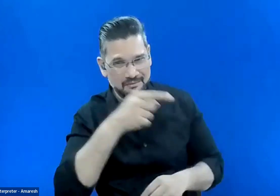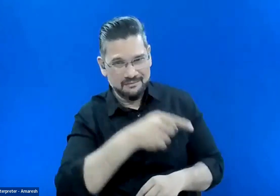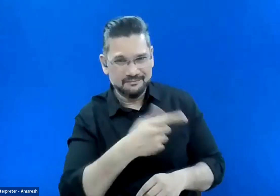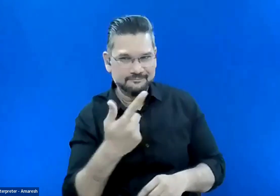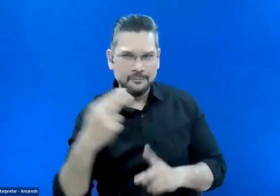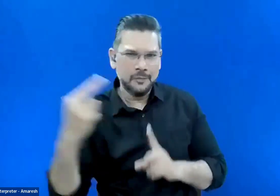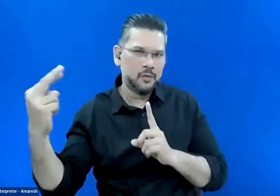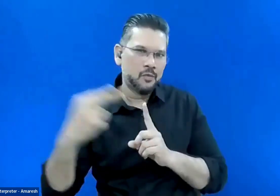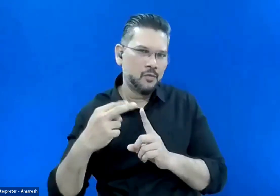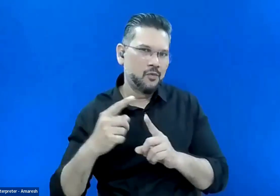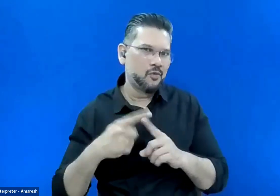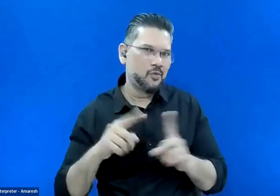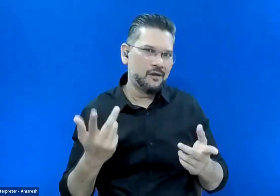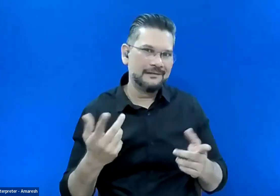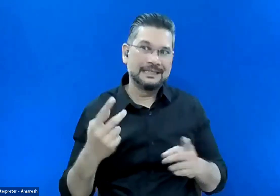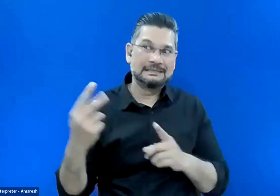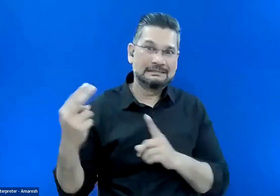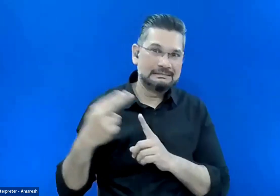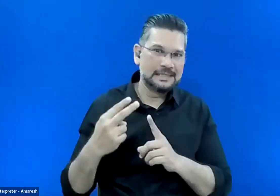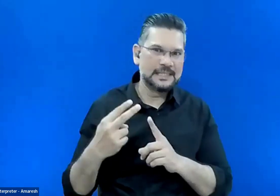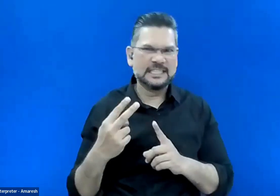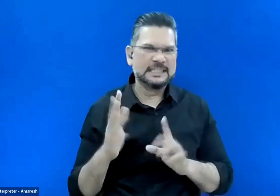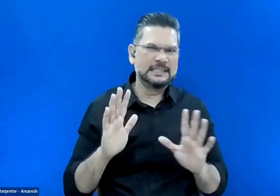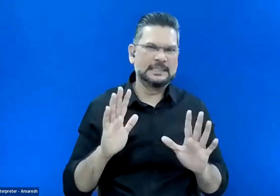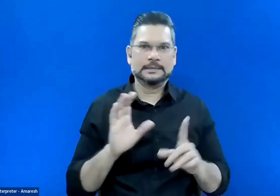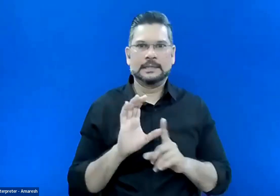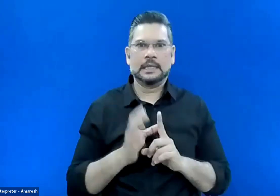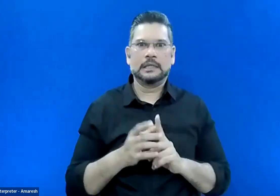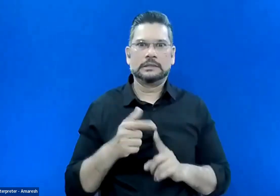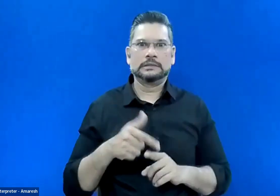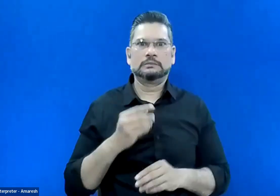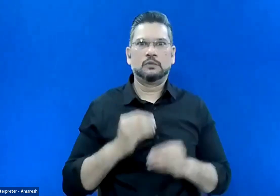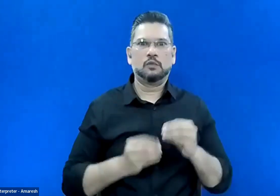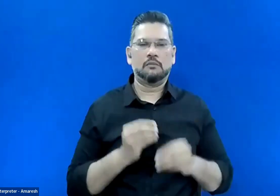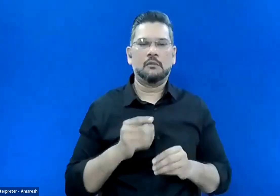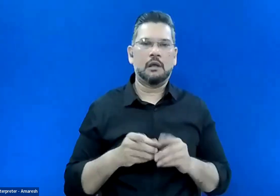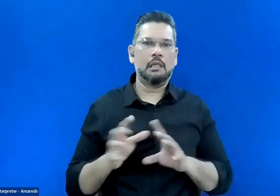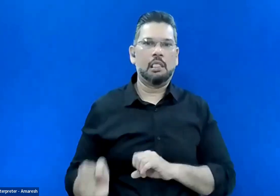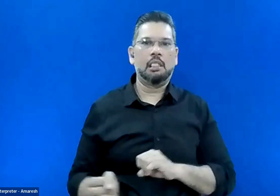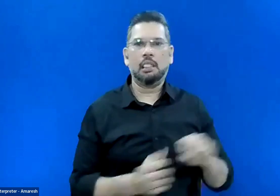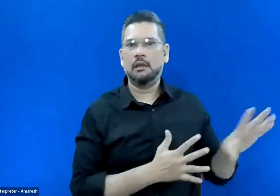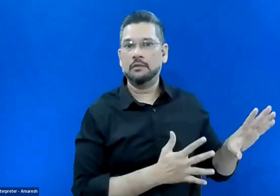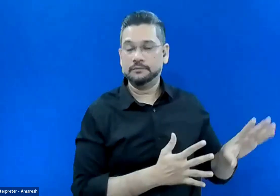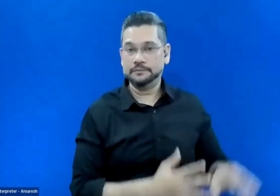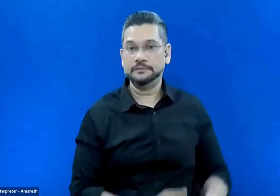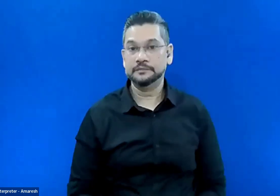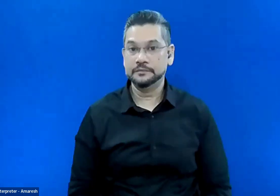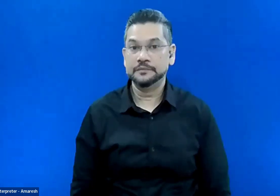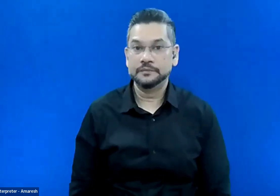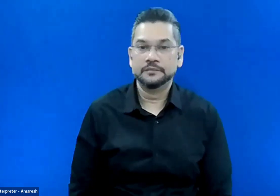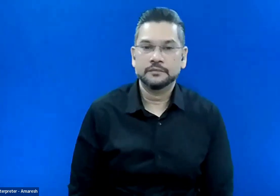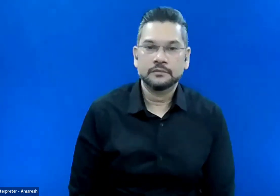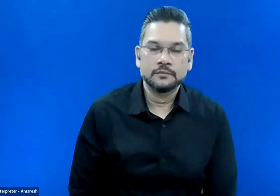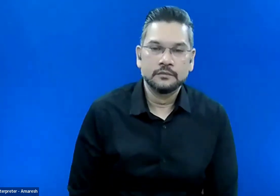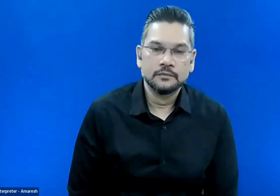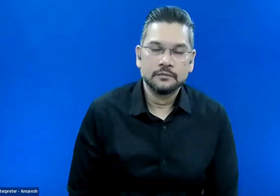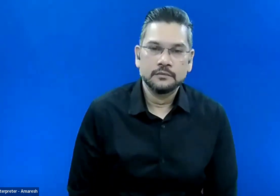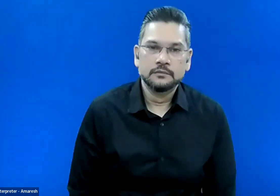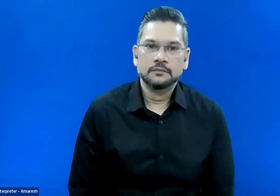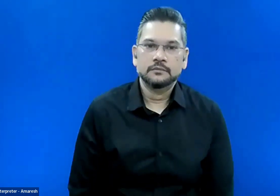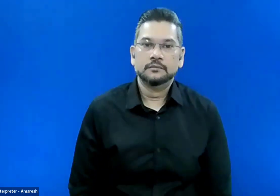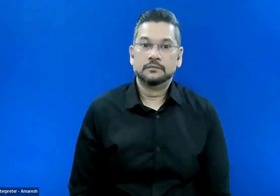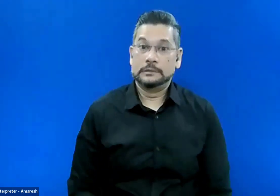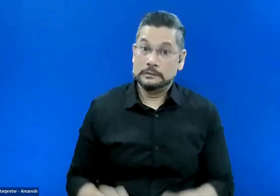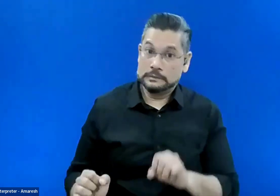the caregivers to commit their young people to mental health institutions. And when this happens, most of the time